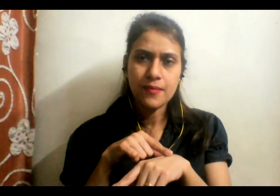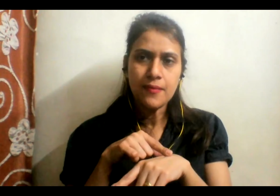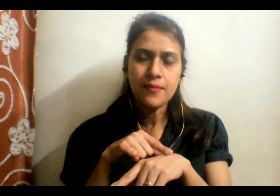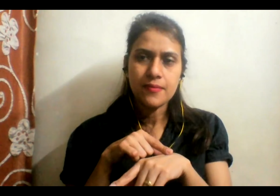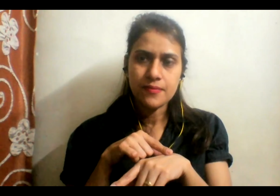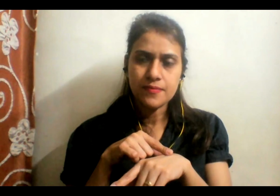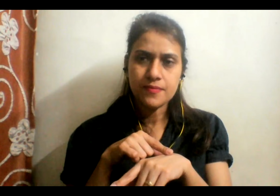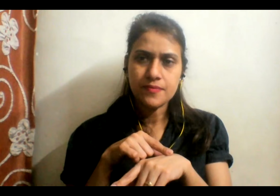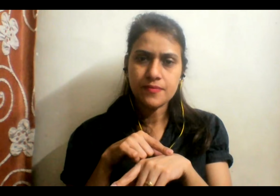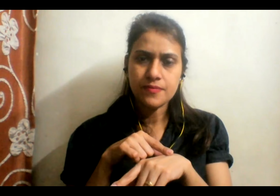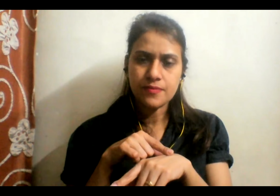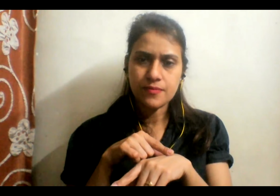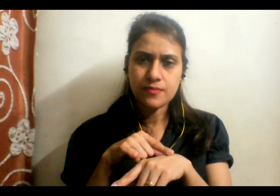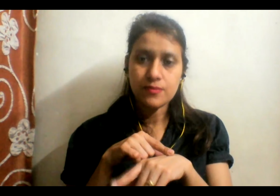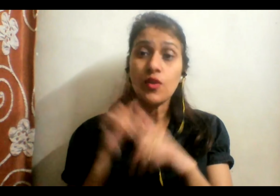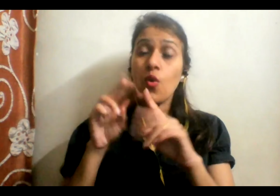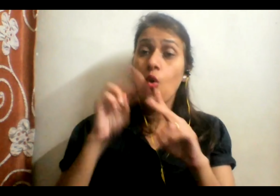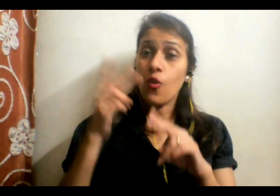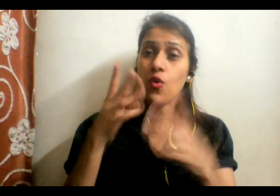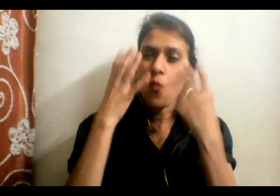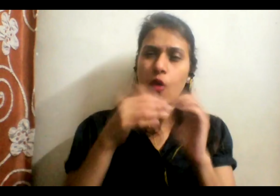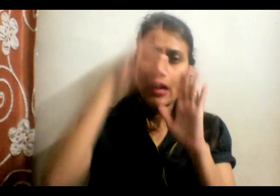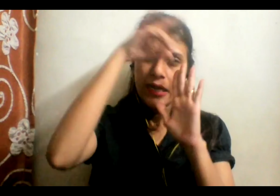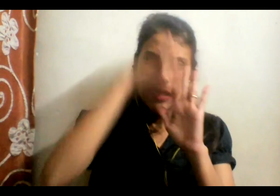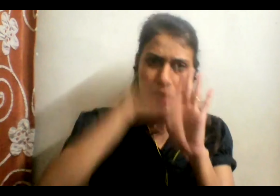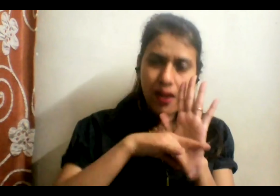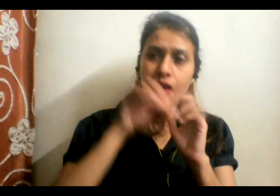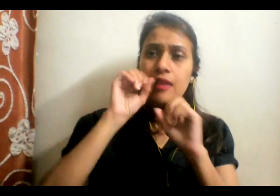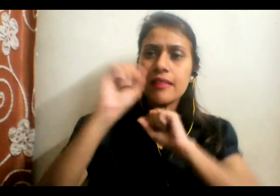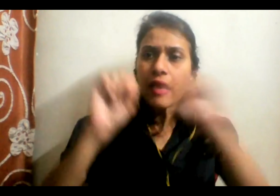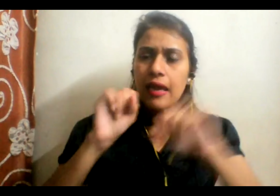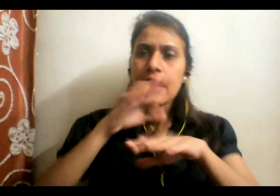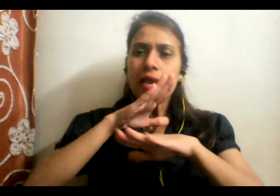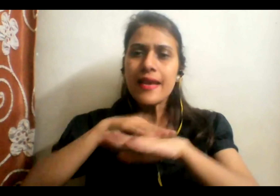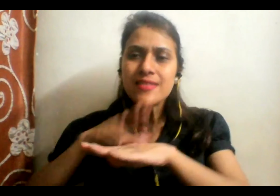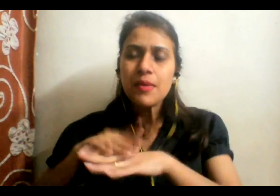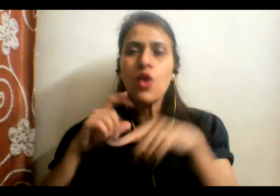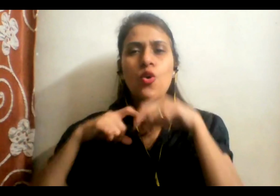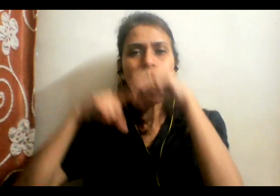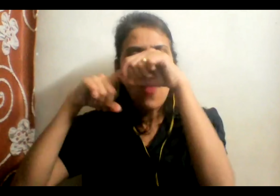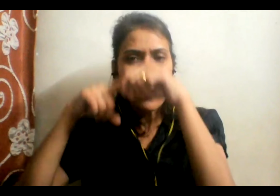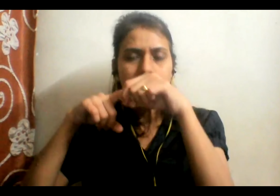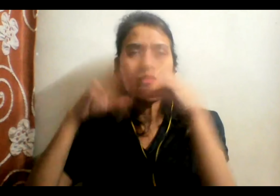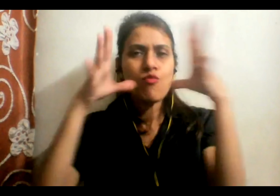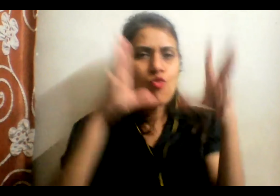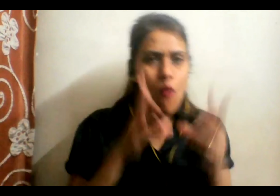how, if you want to go into the details of their experience, maybe a qualitative narrative approach where